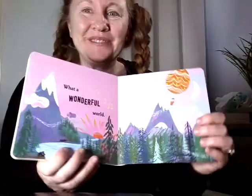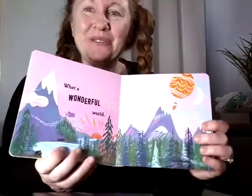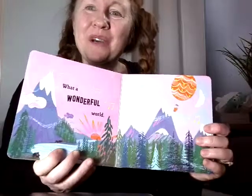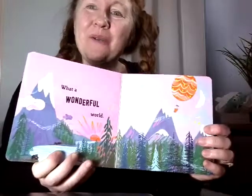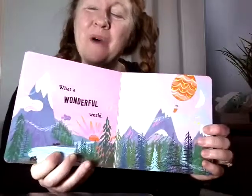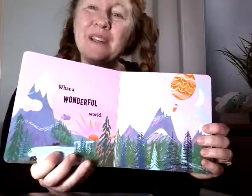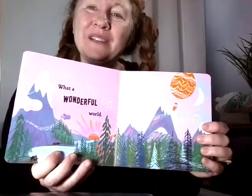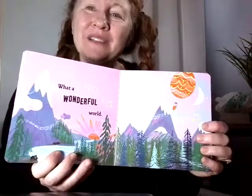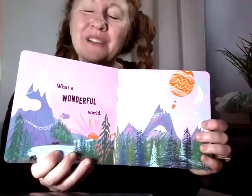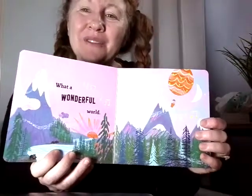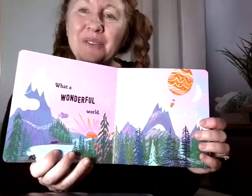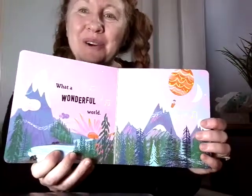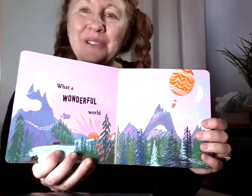what a wonderful